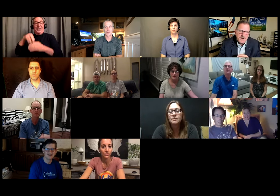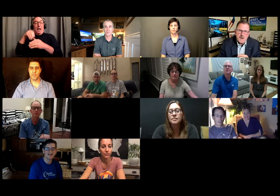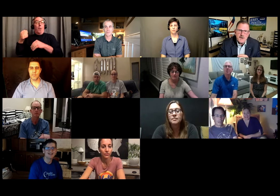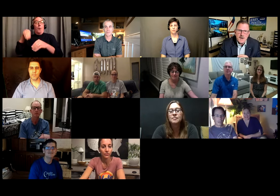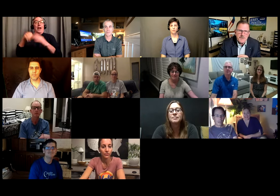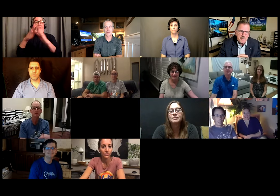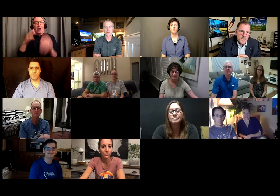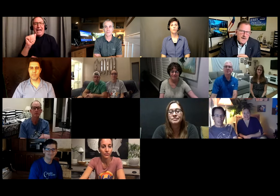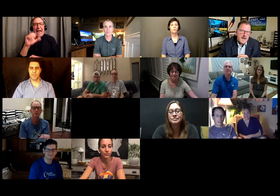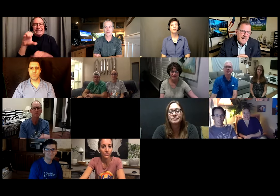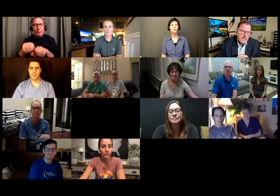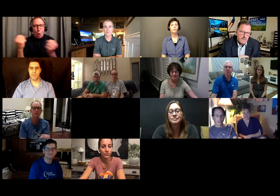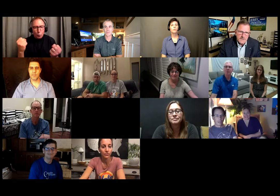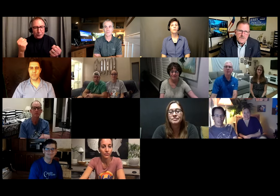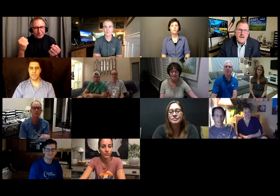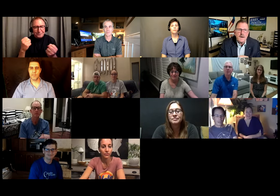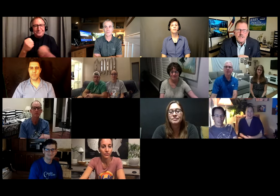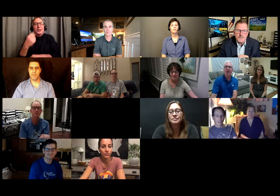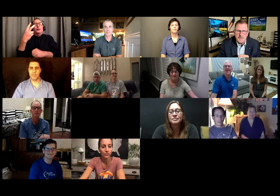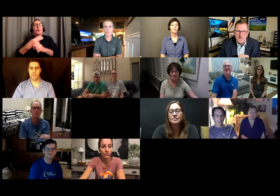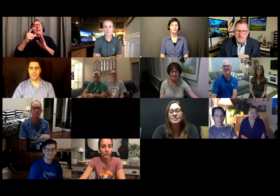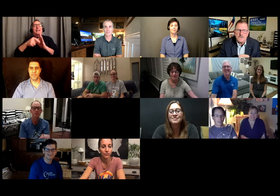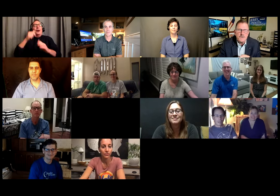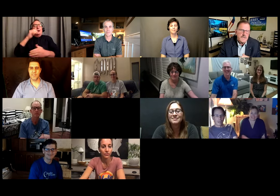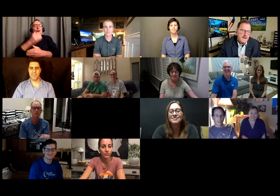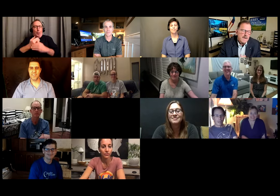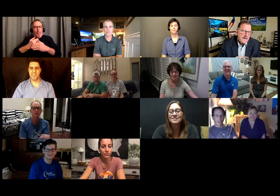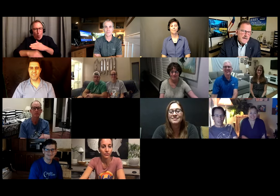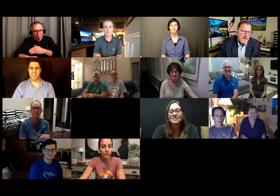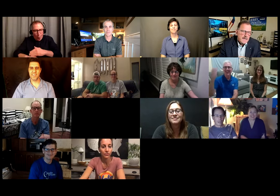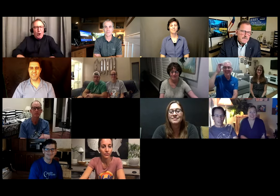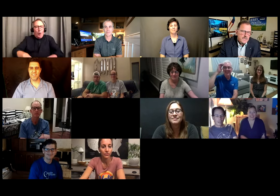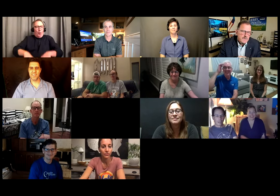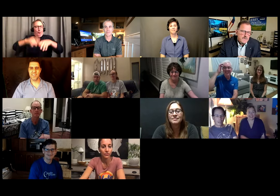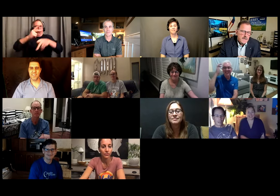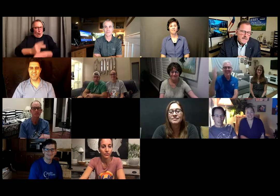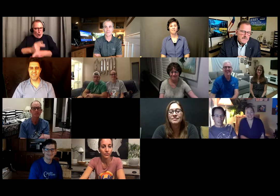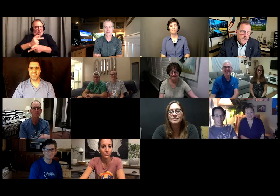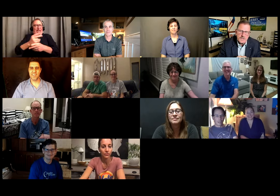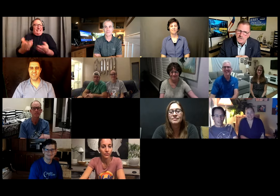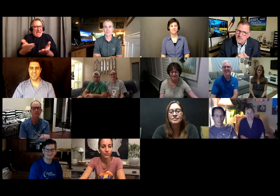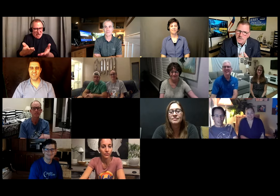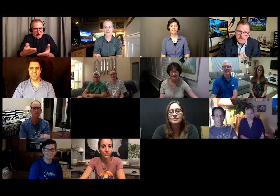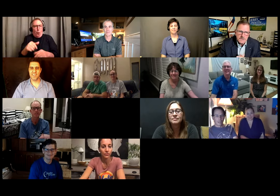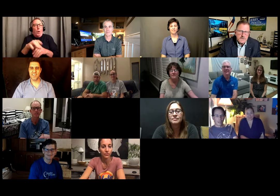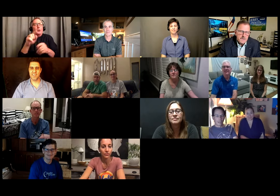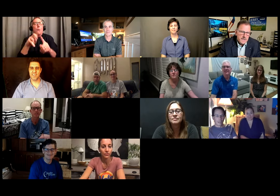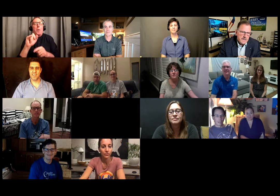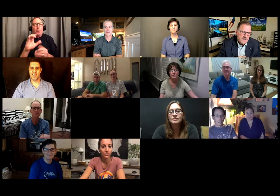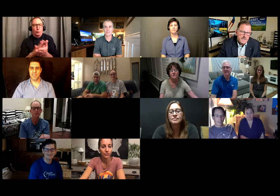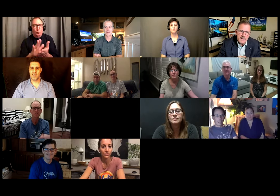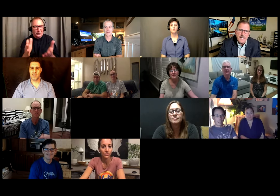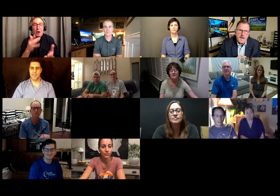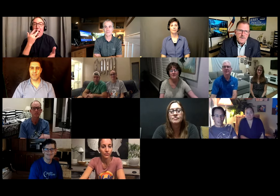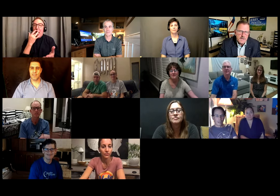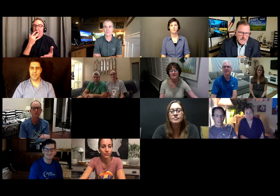2 months later, our daughter was born. And we raised her here. She went to public schools here. She was fortunate through the public schools to be good